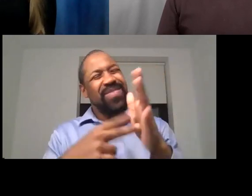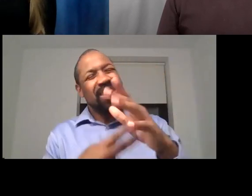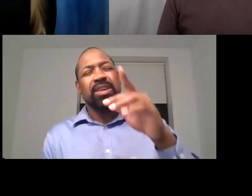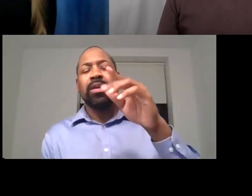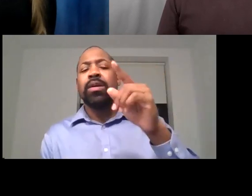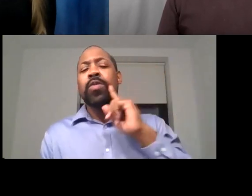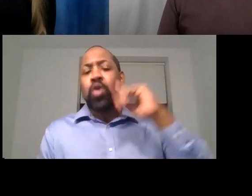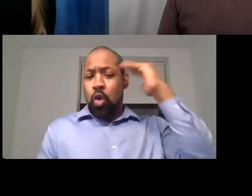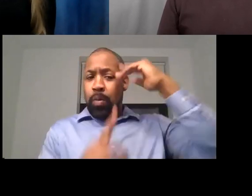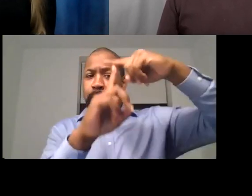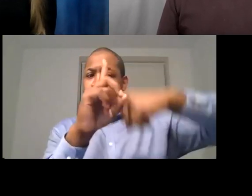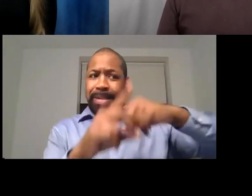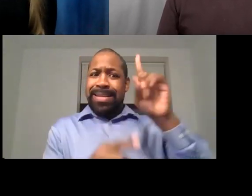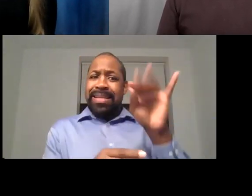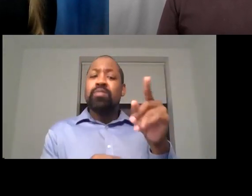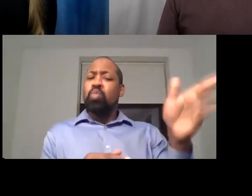hours, some